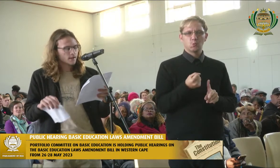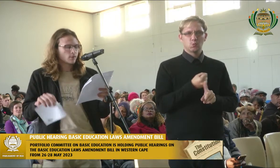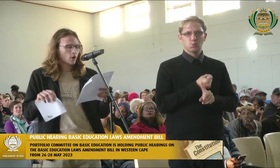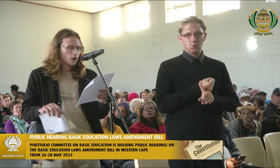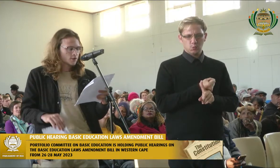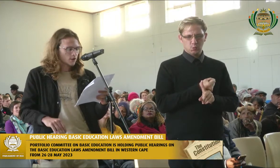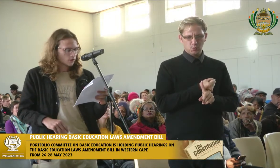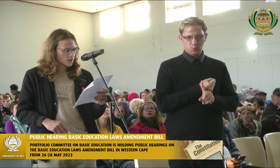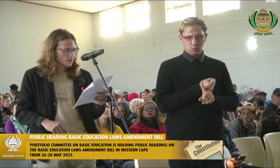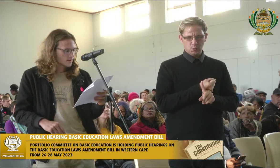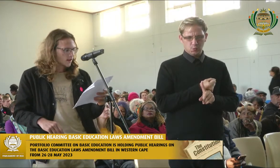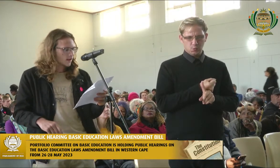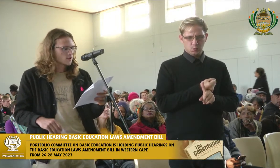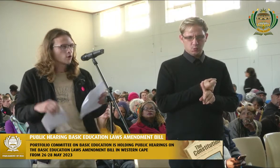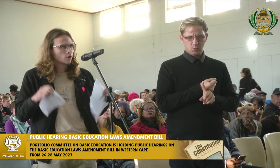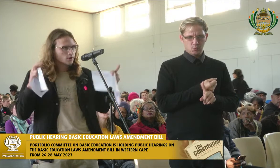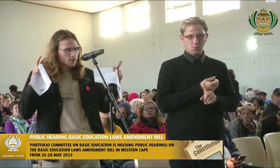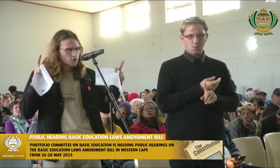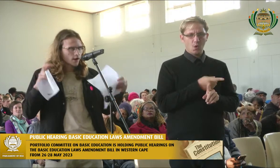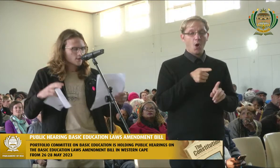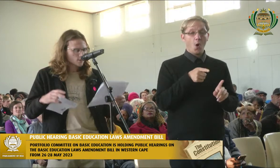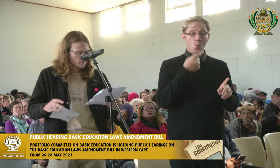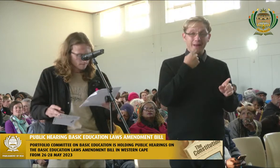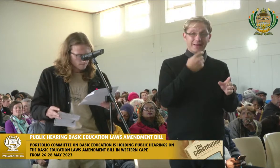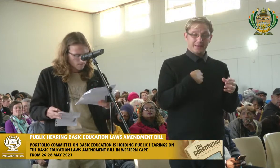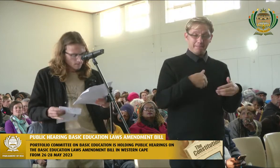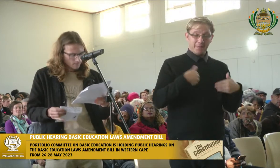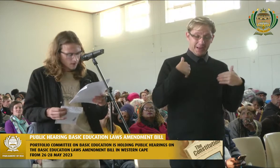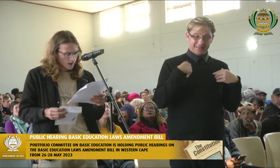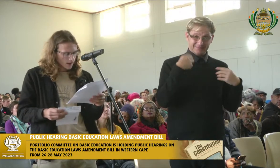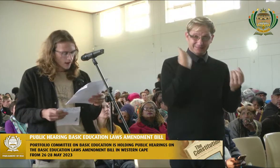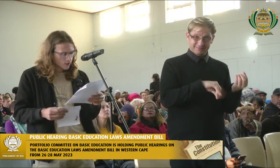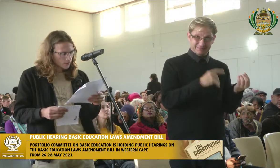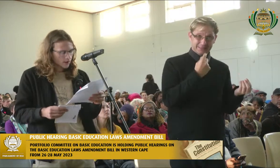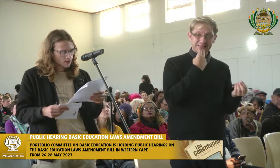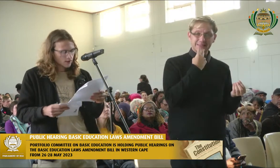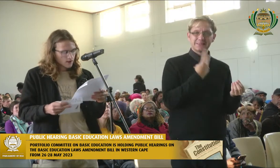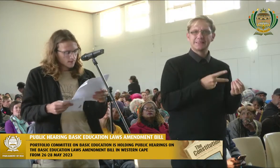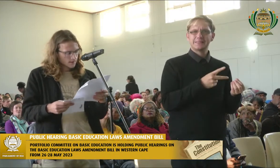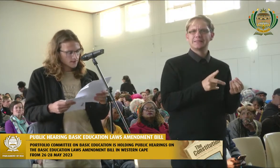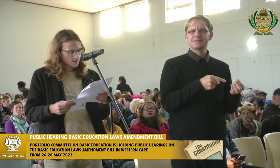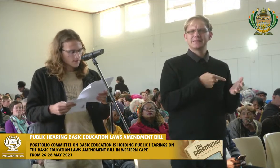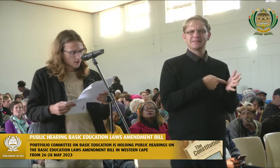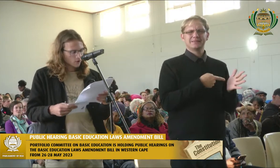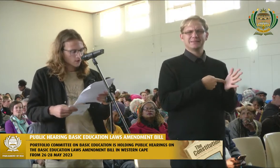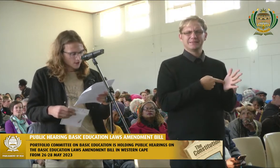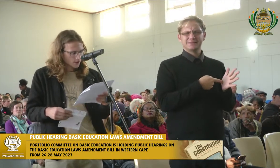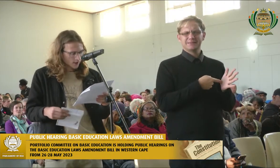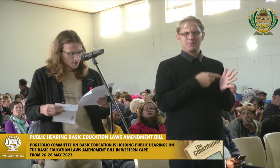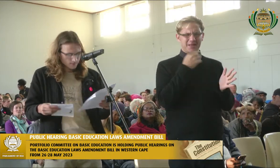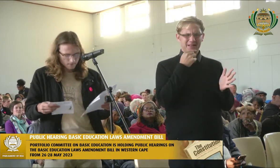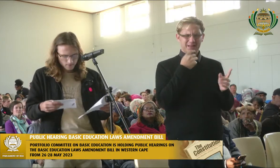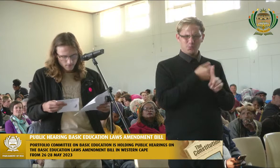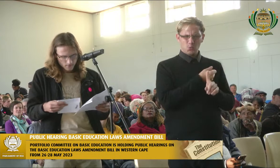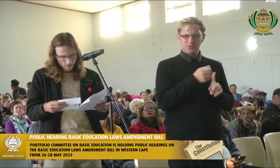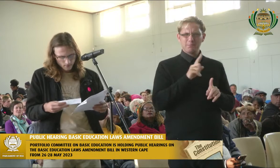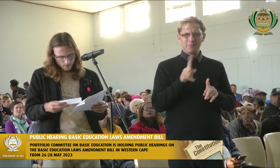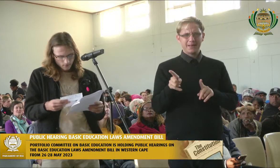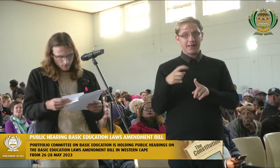But when it is said in biology class, it is called education. How can this be called